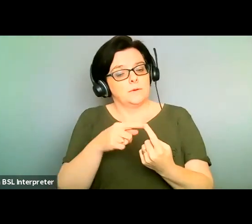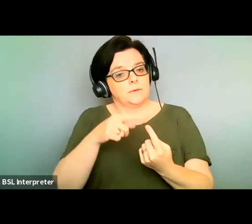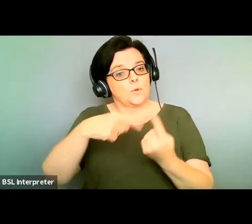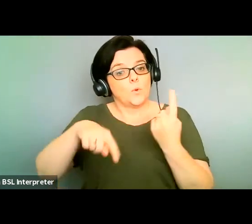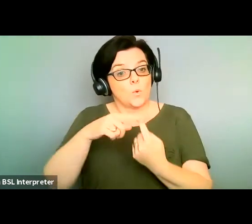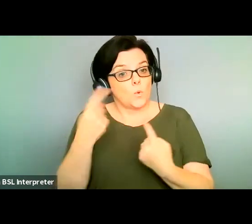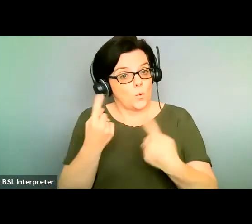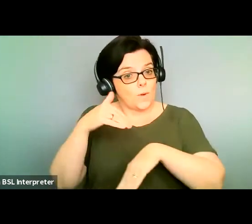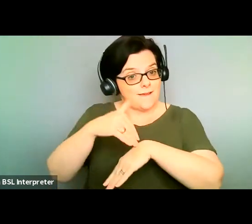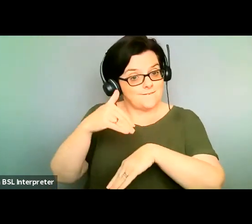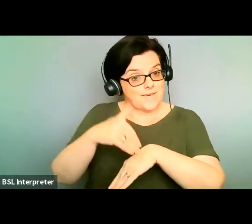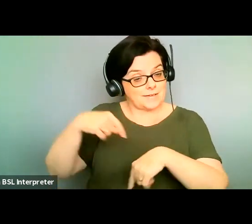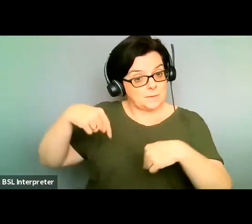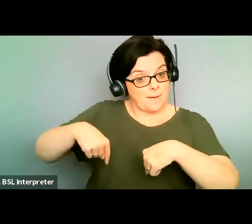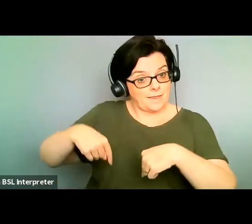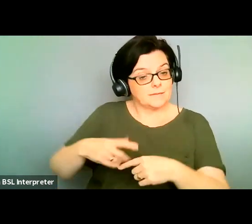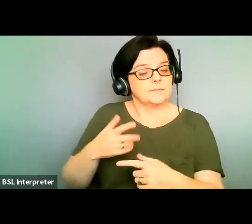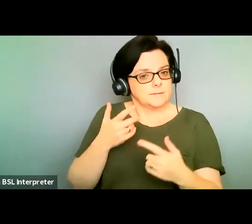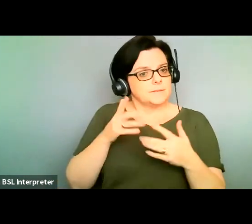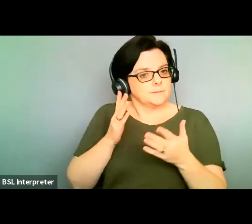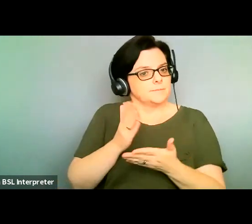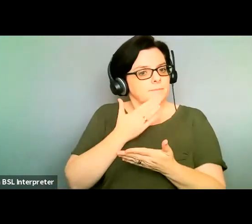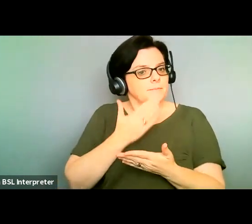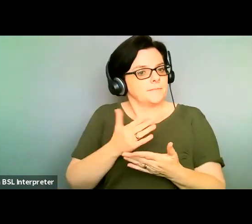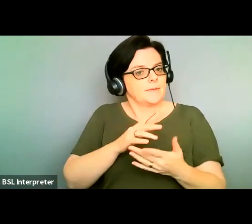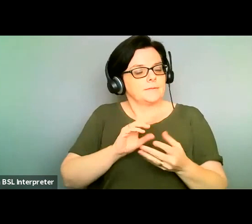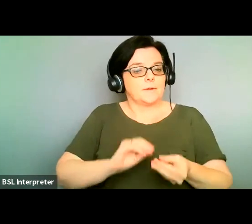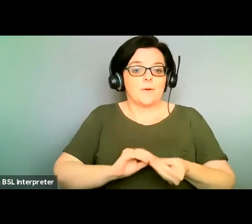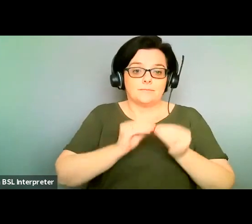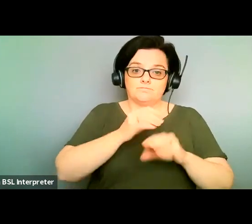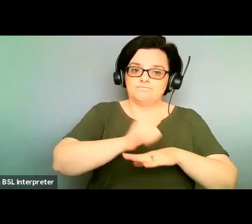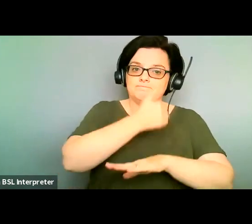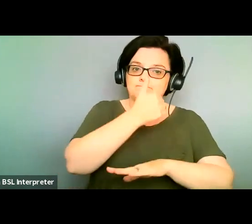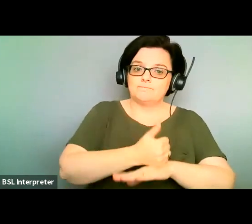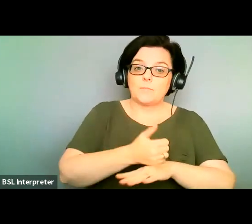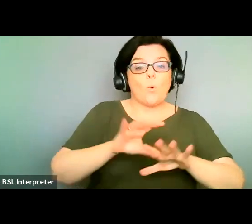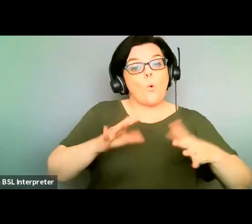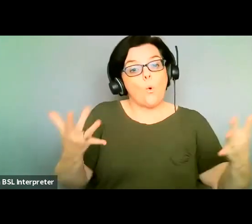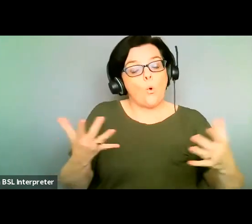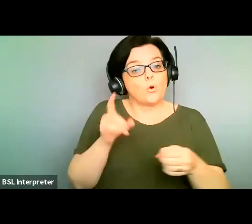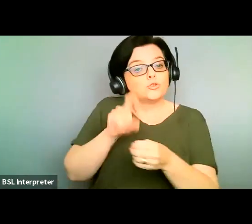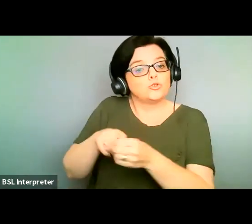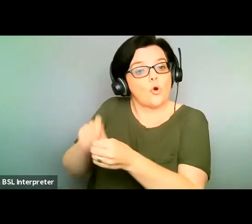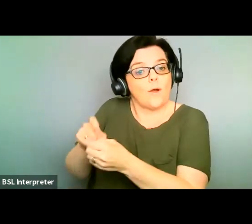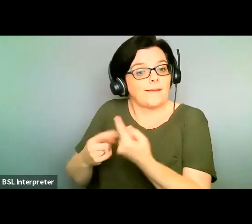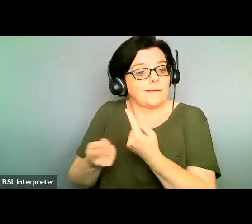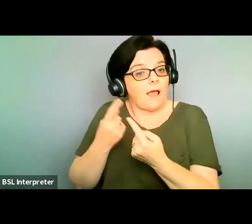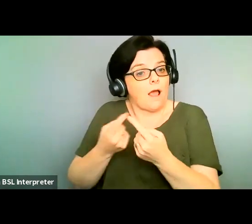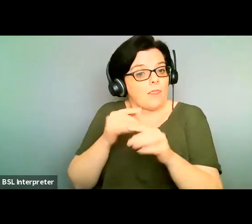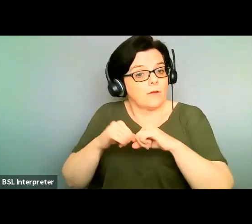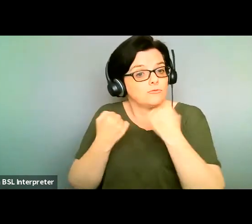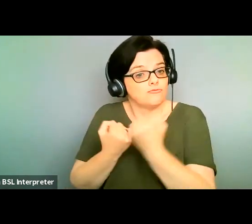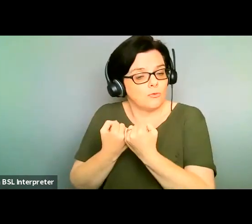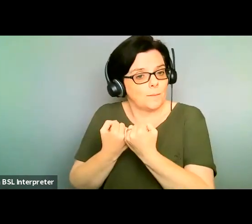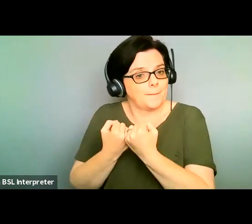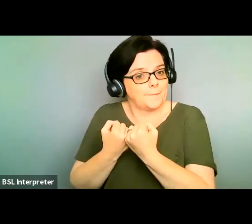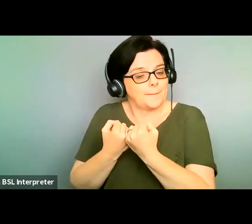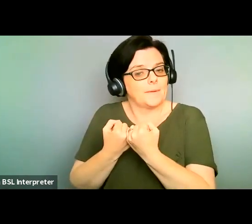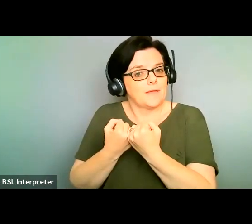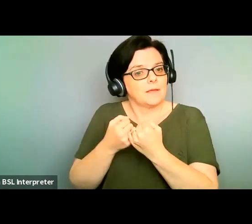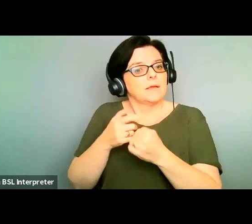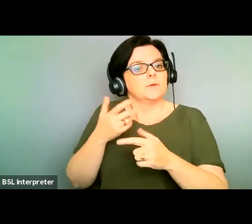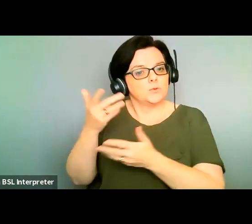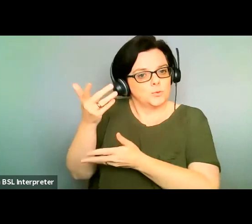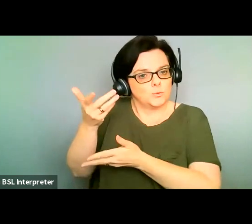either form or join their own groups in their own areas, and have dialogue with their